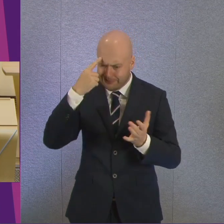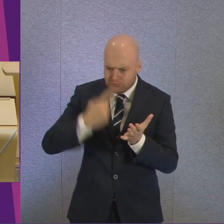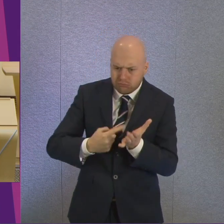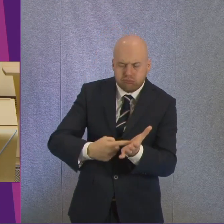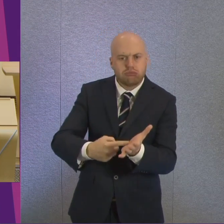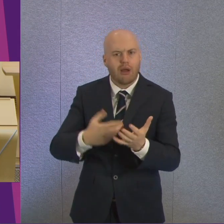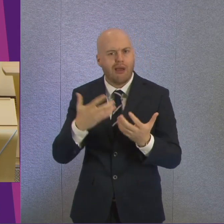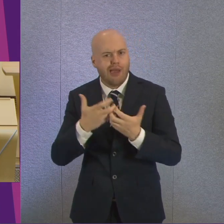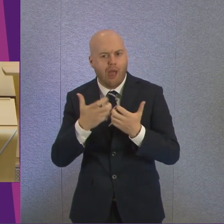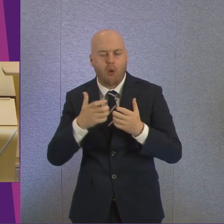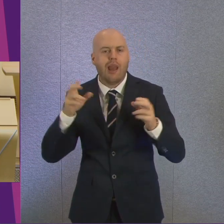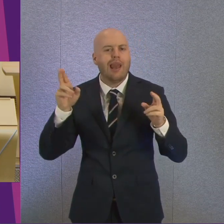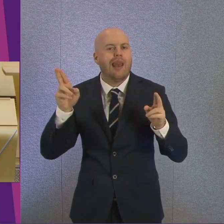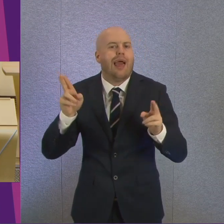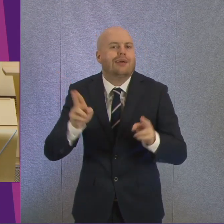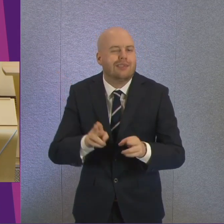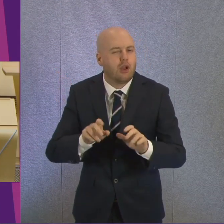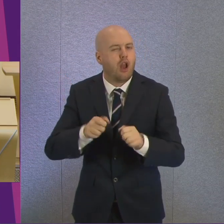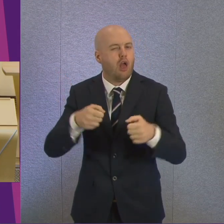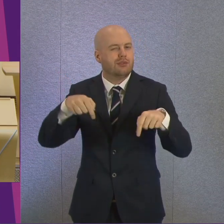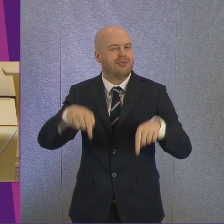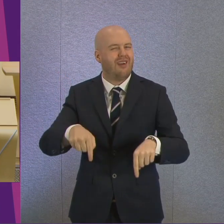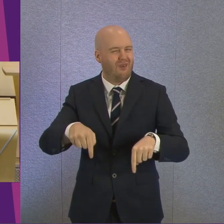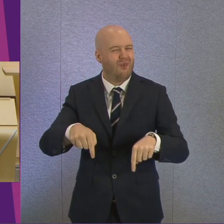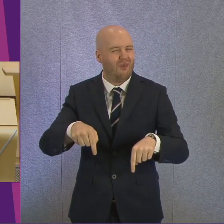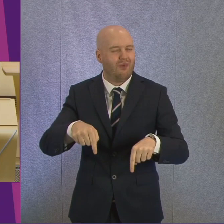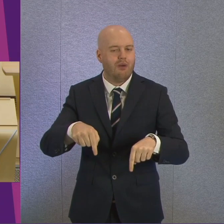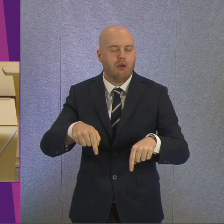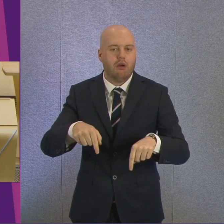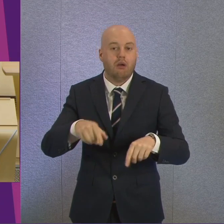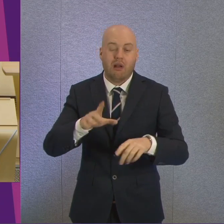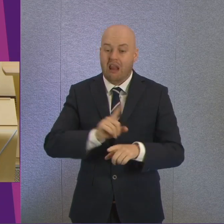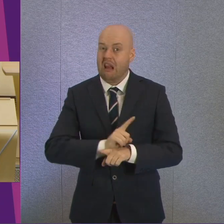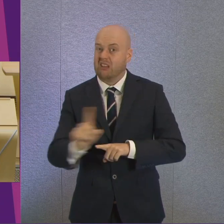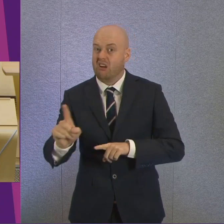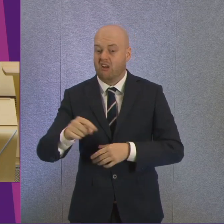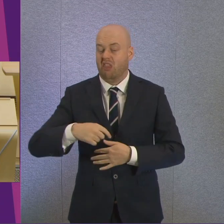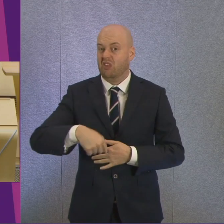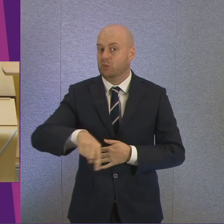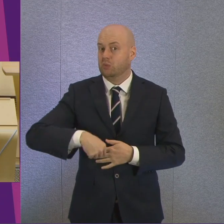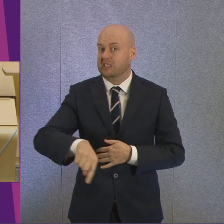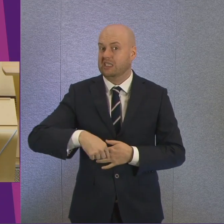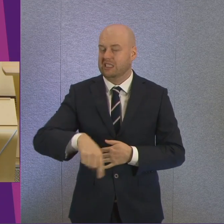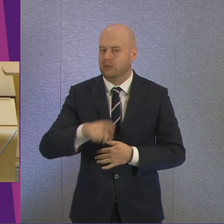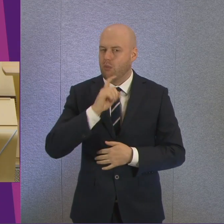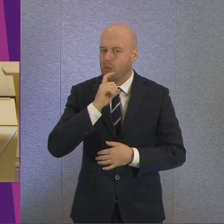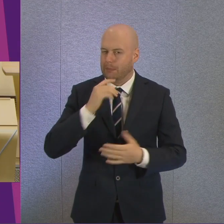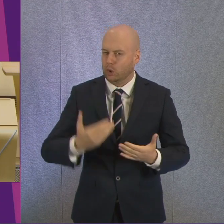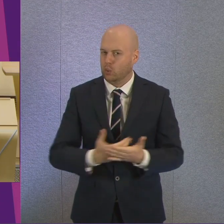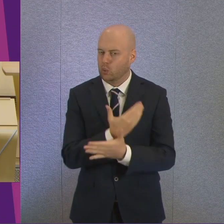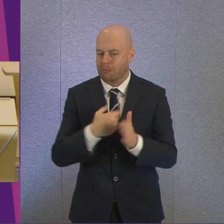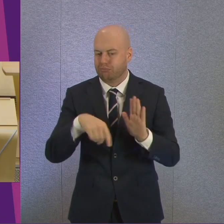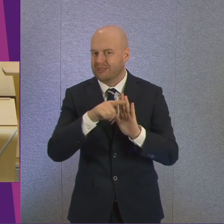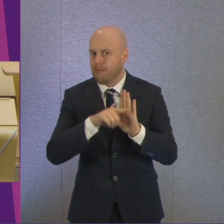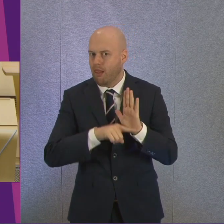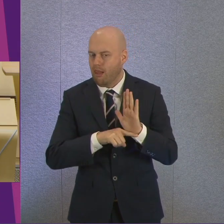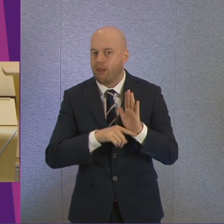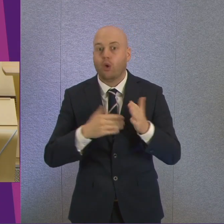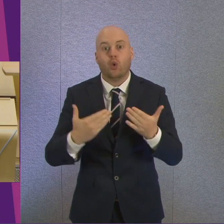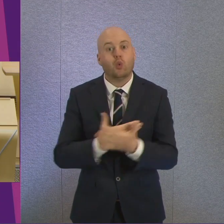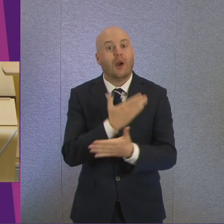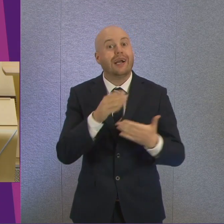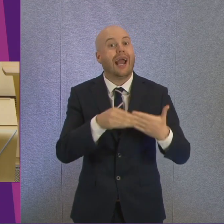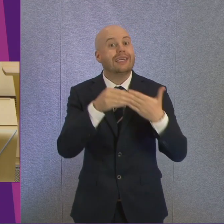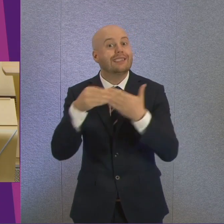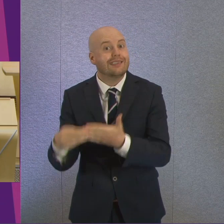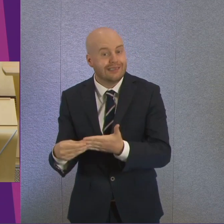restrictions currently in place. Later this week, we will set out these principles that will guide us, the evidence we will use, the framework for